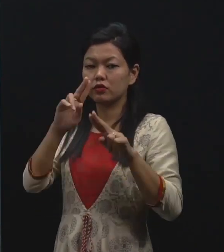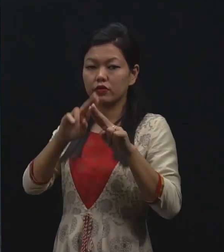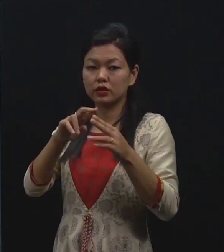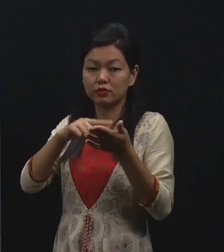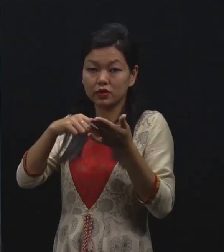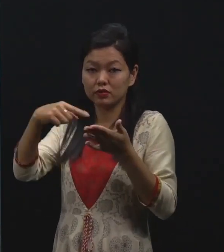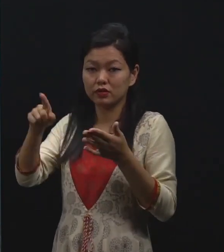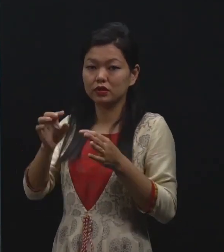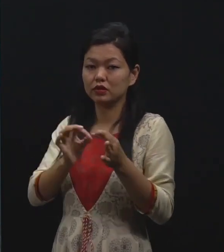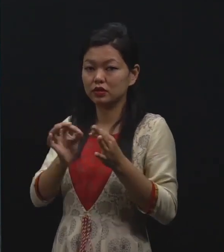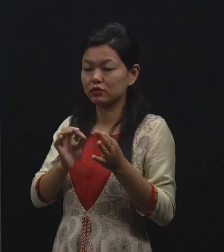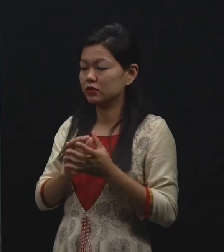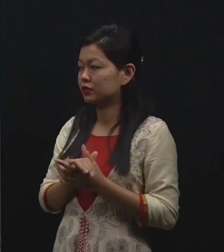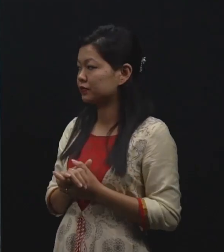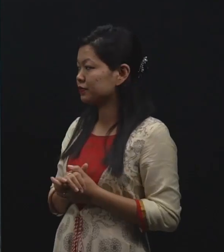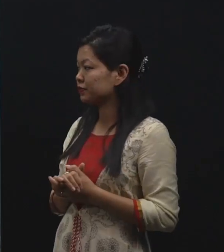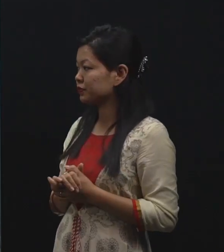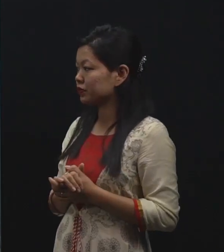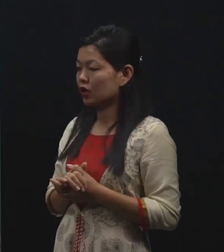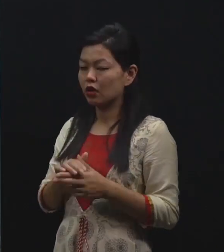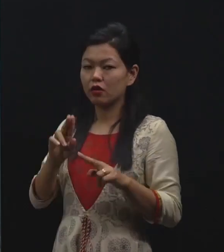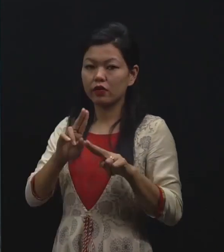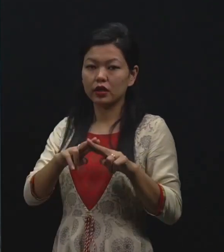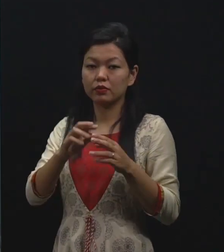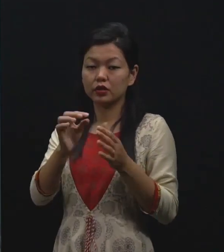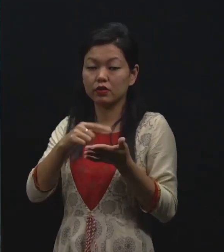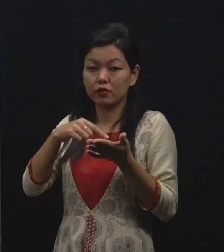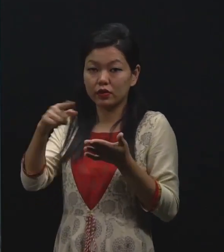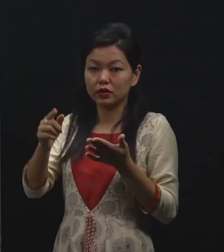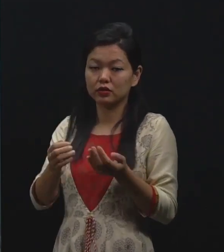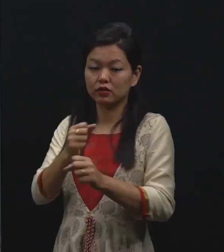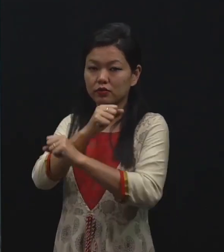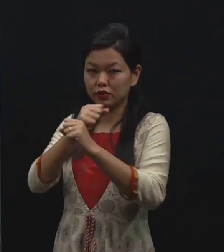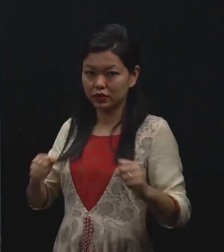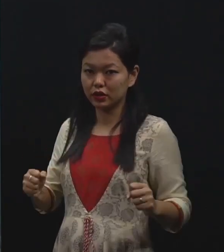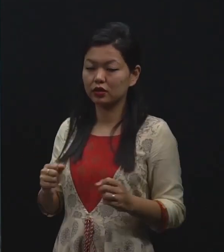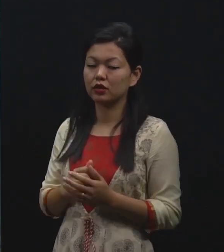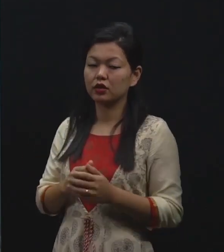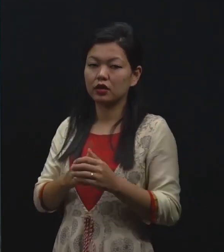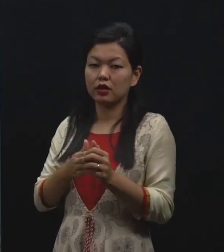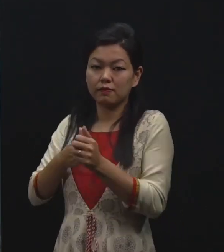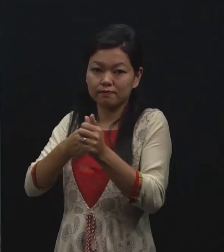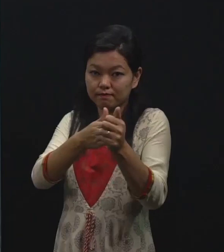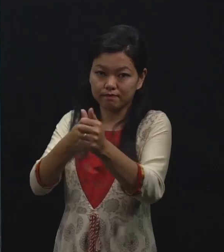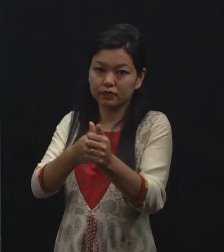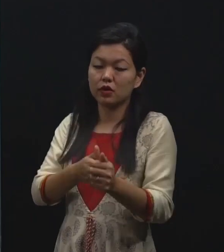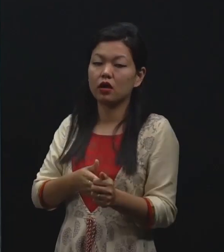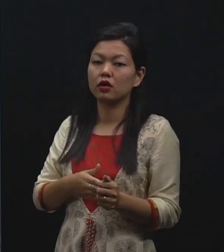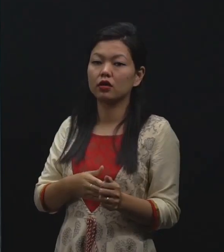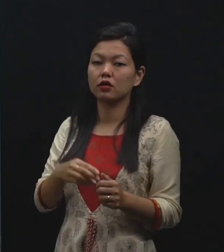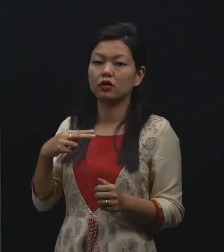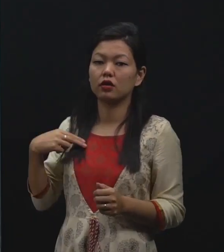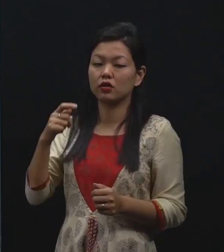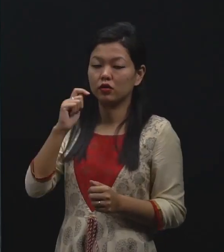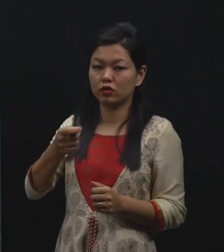So here these fundamental rights are being protected and guided by the courts. Okay, and then the citizens